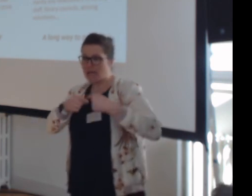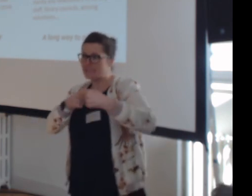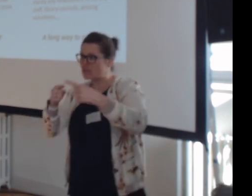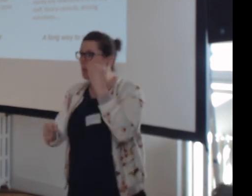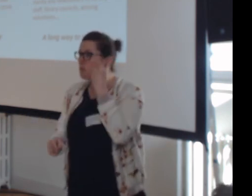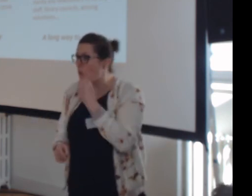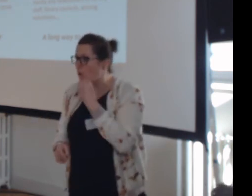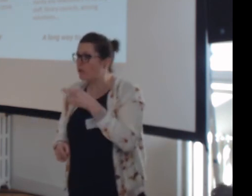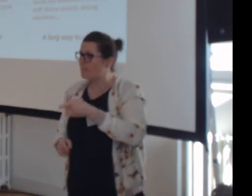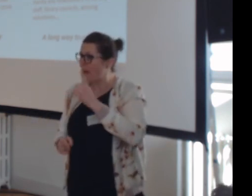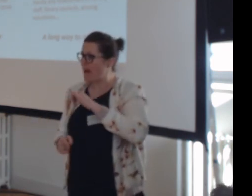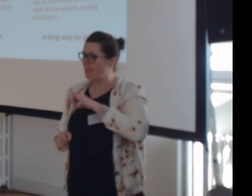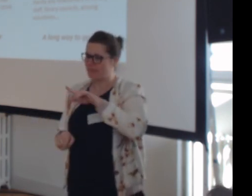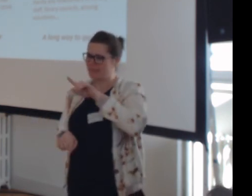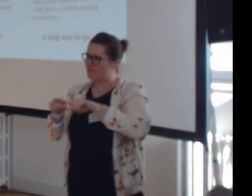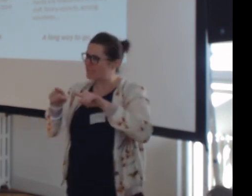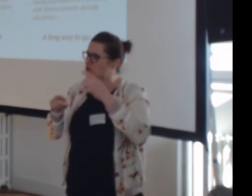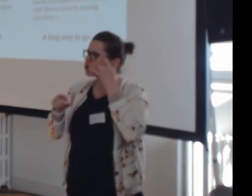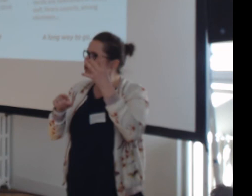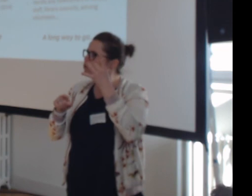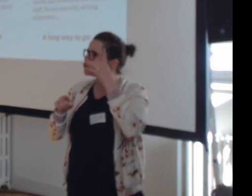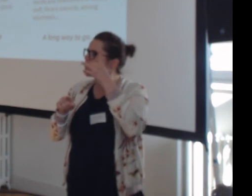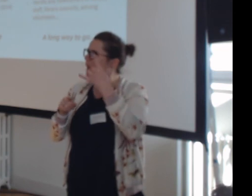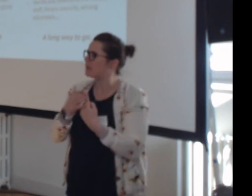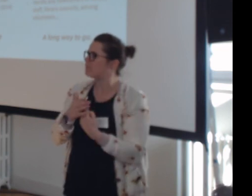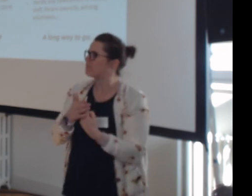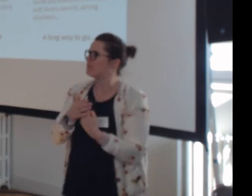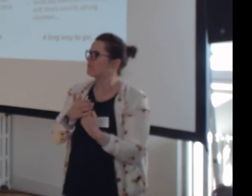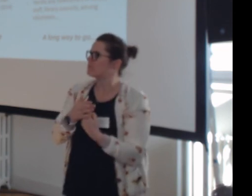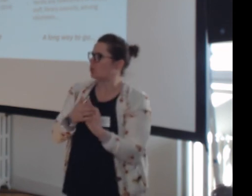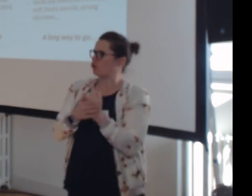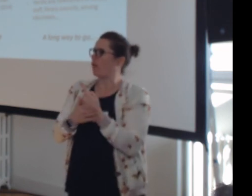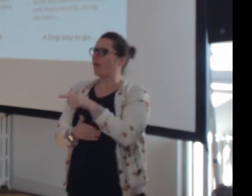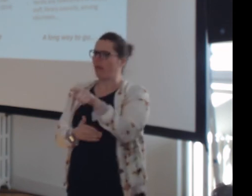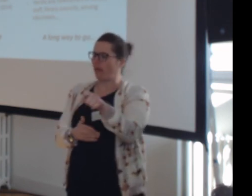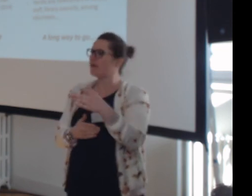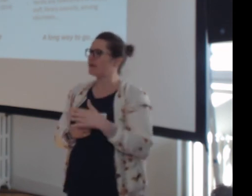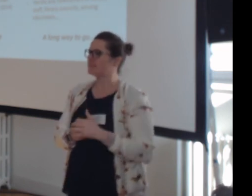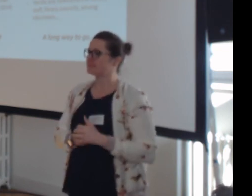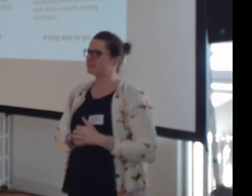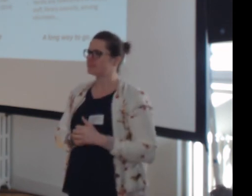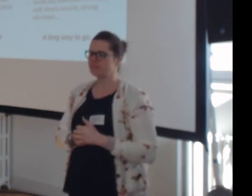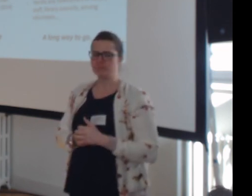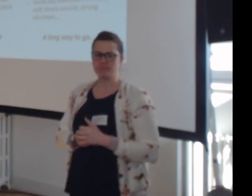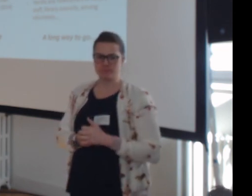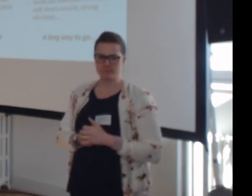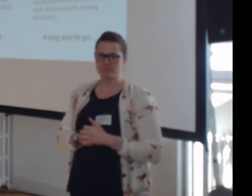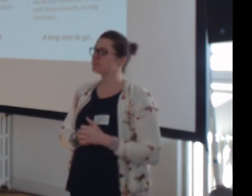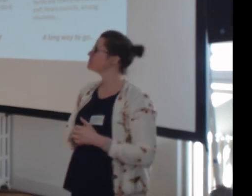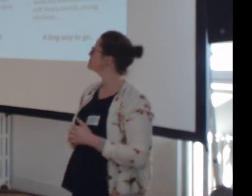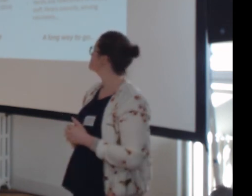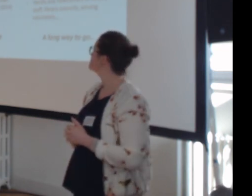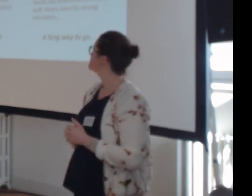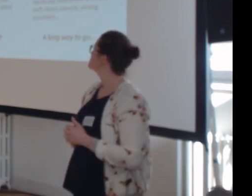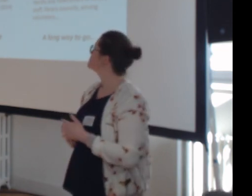have diverse cultural roots. If we move to the